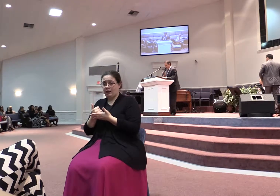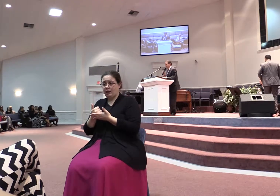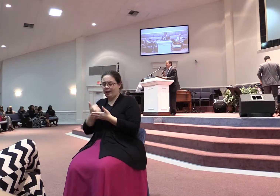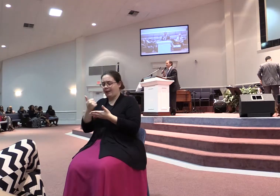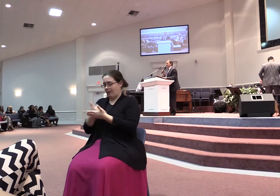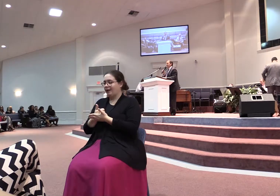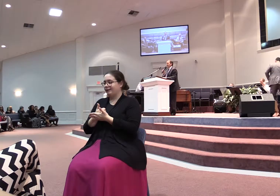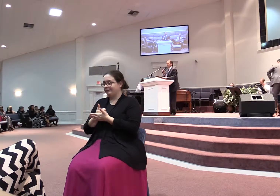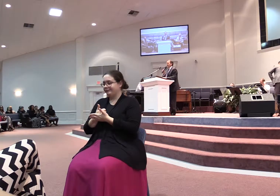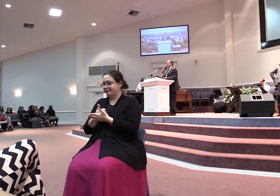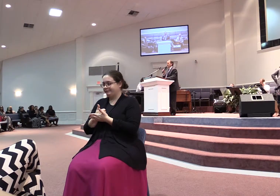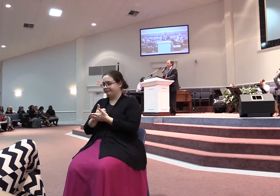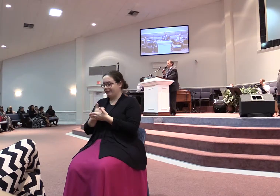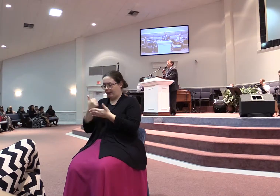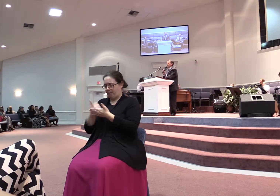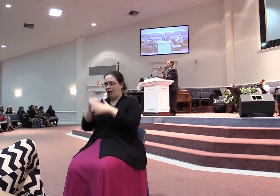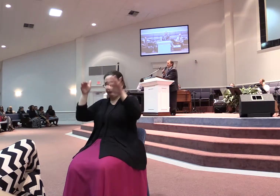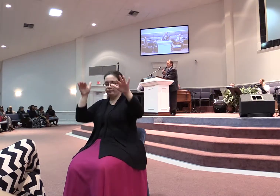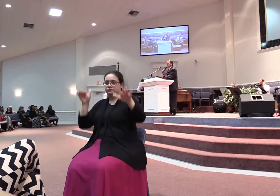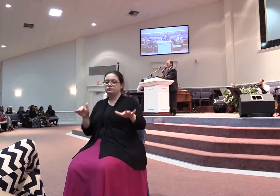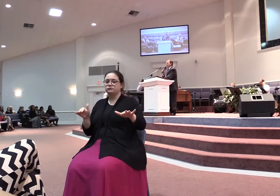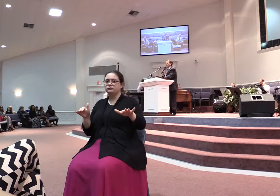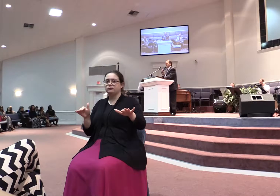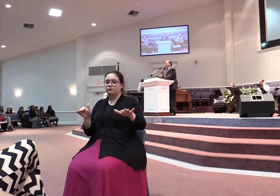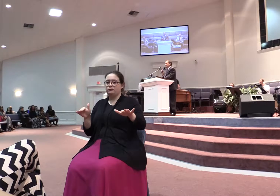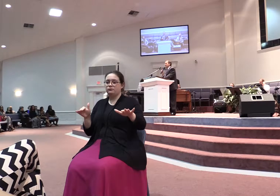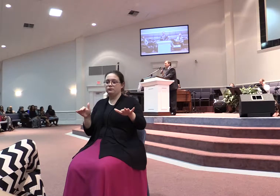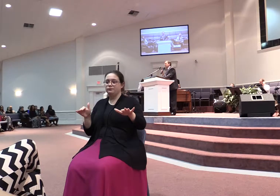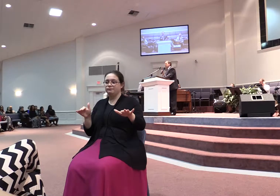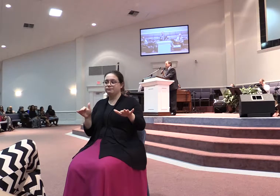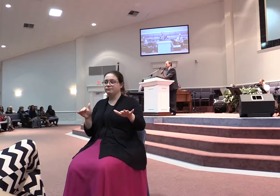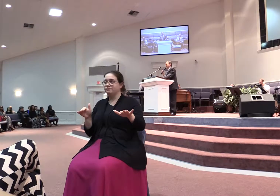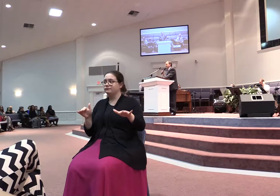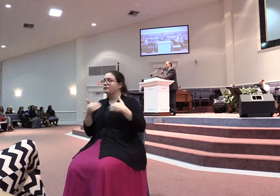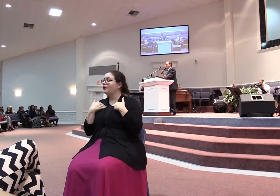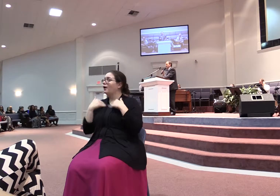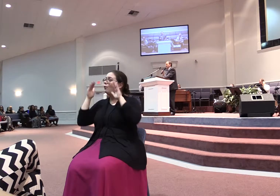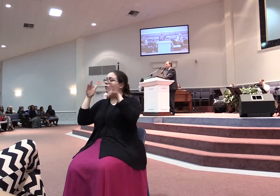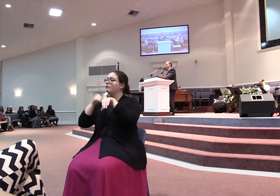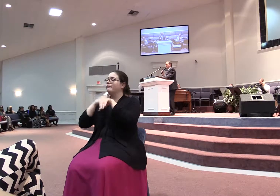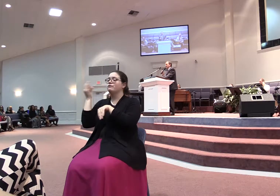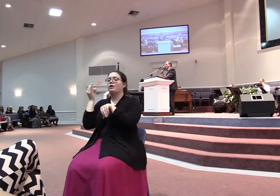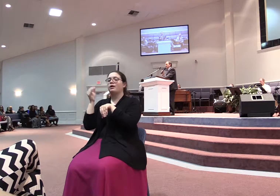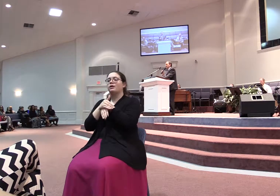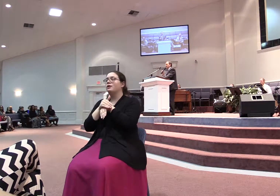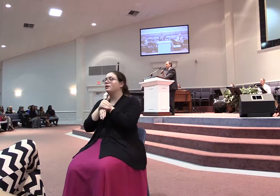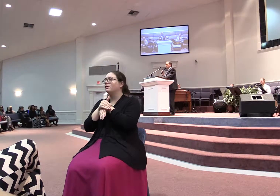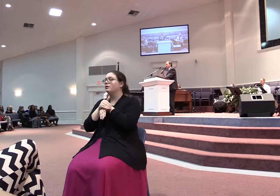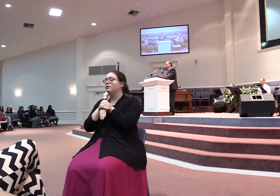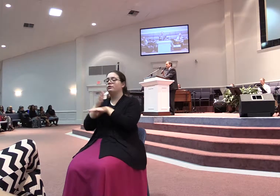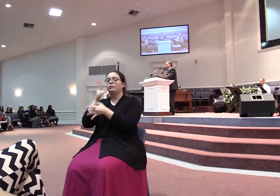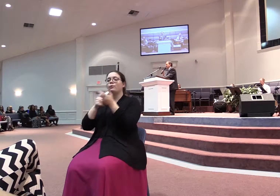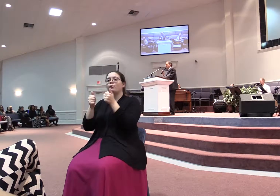deliverer. Amen. Amen. You may be seated. I got the great chance of spending some time Friday night with Brother